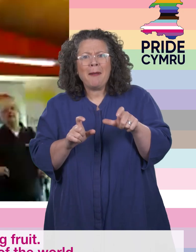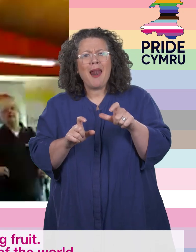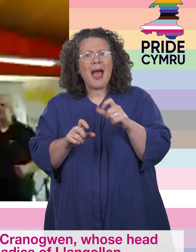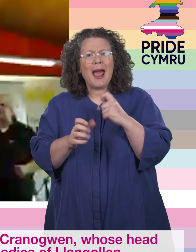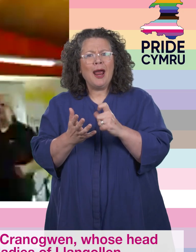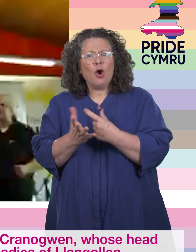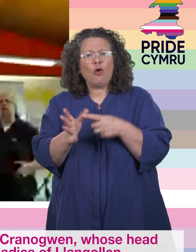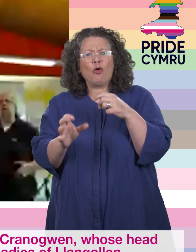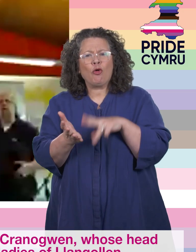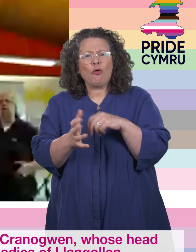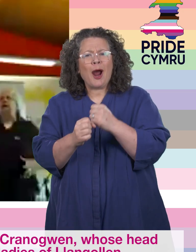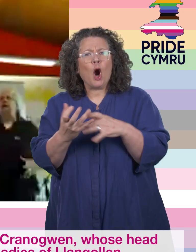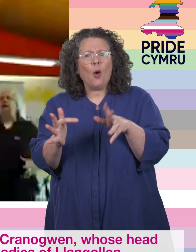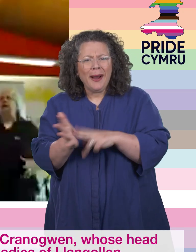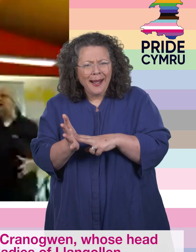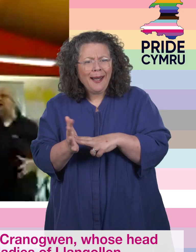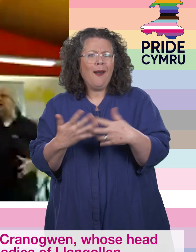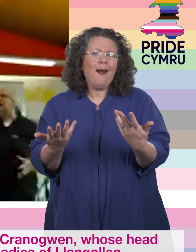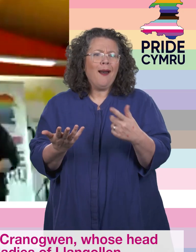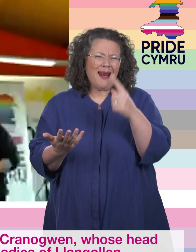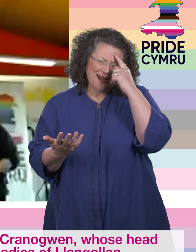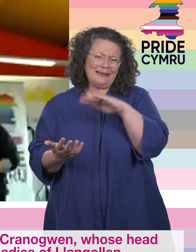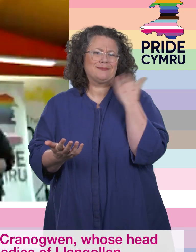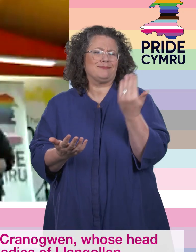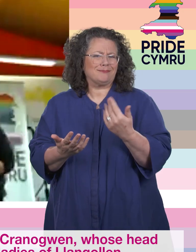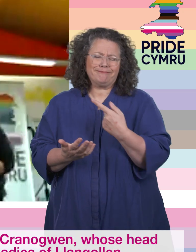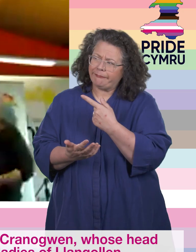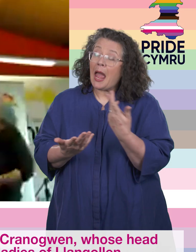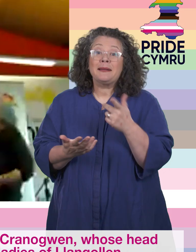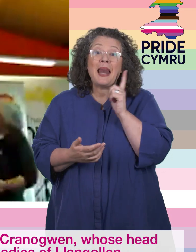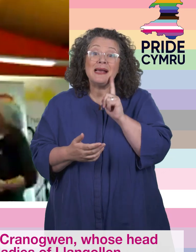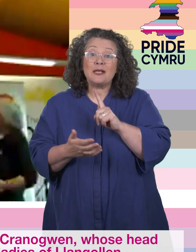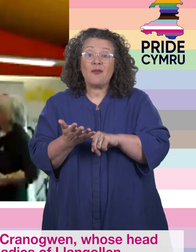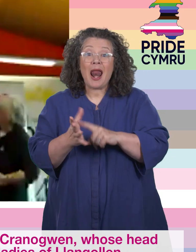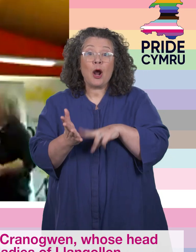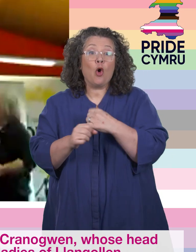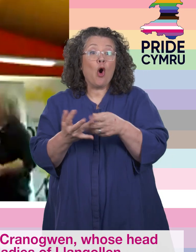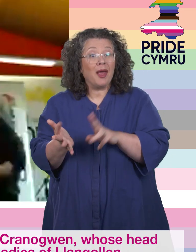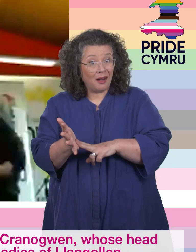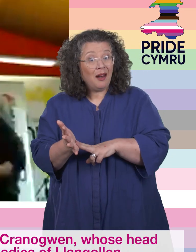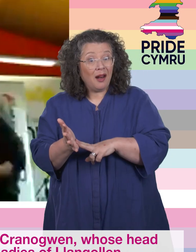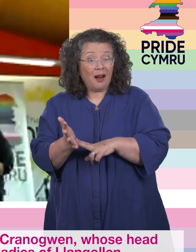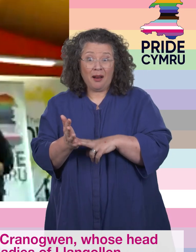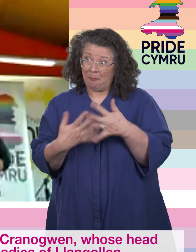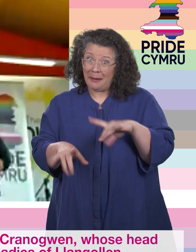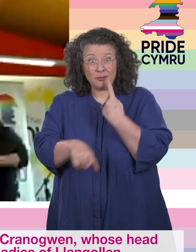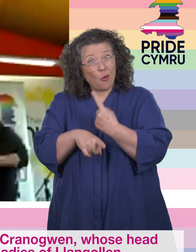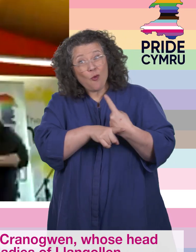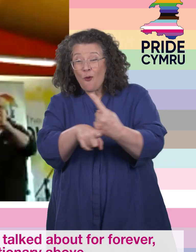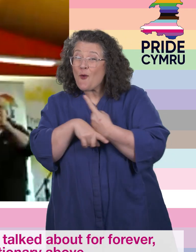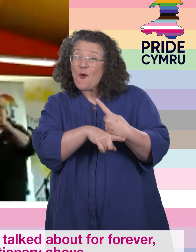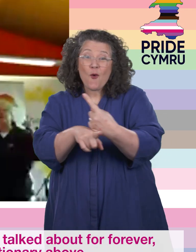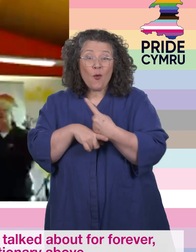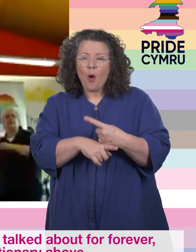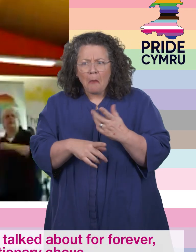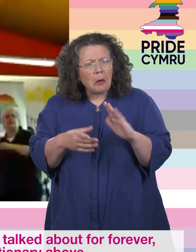world. So when we start looking at people like Llangollen, whose head is chopped off in the slide, and the ladies of Llangollen,